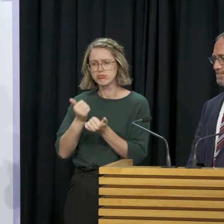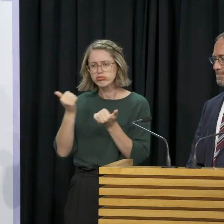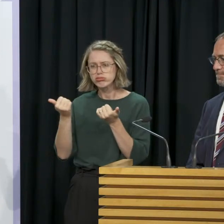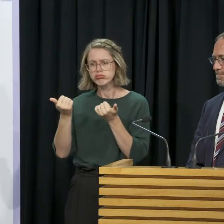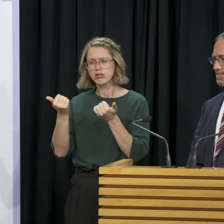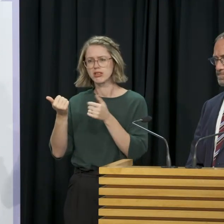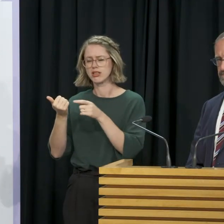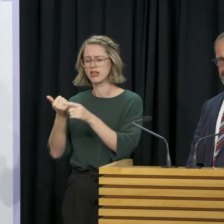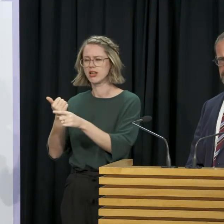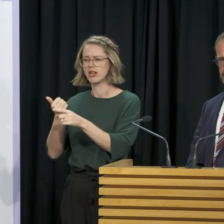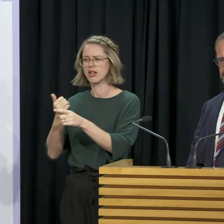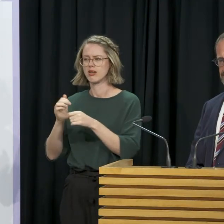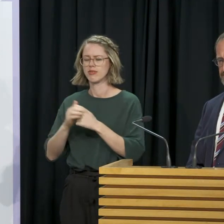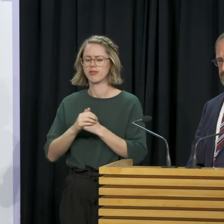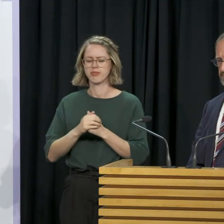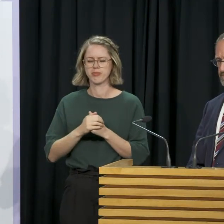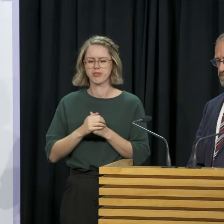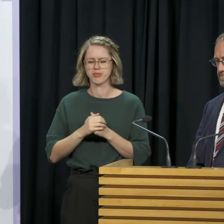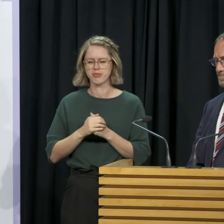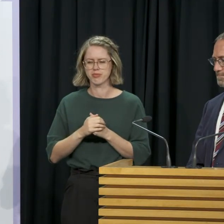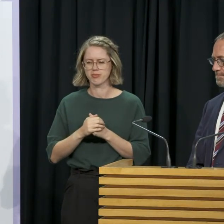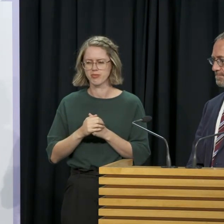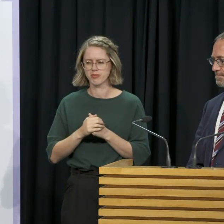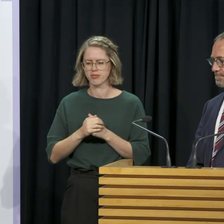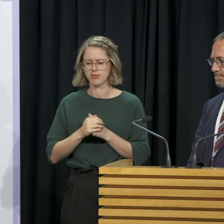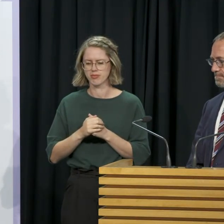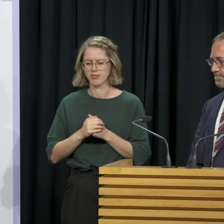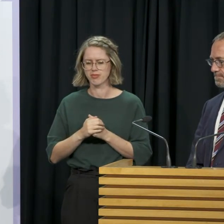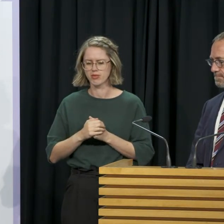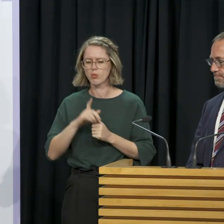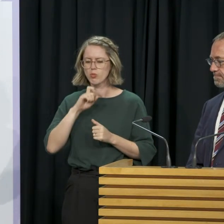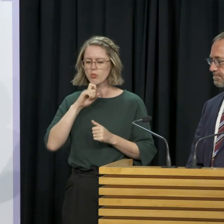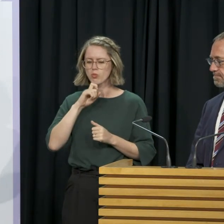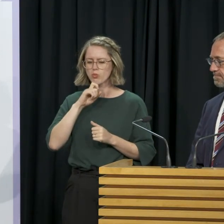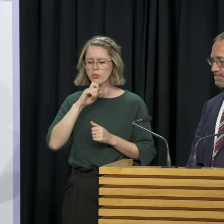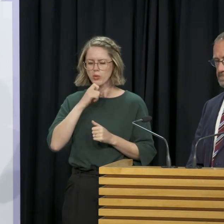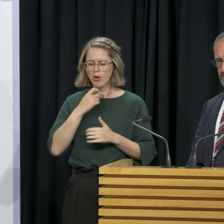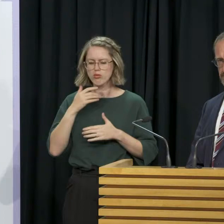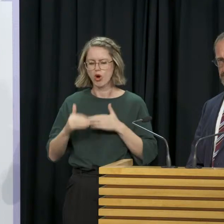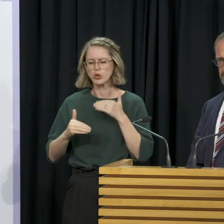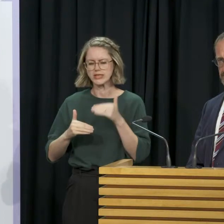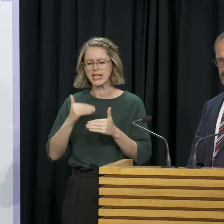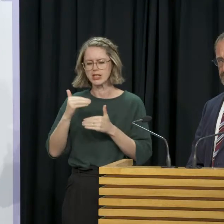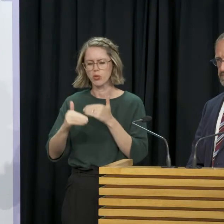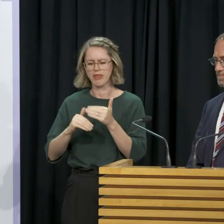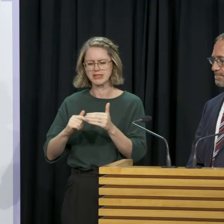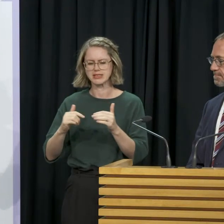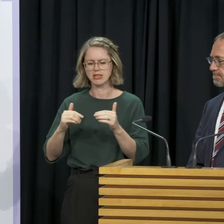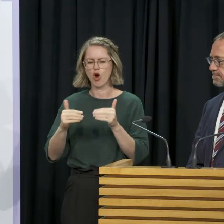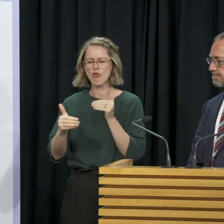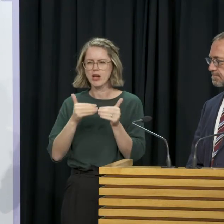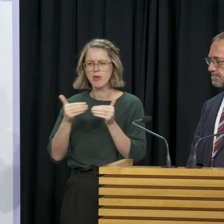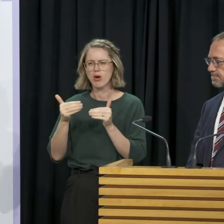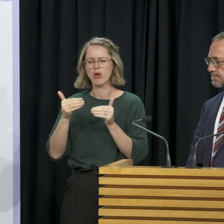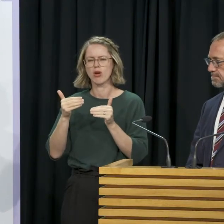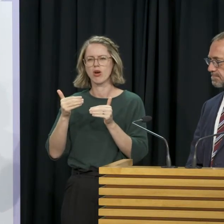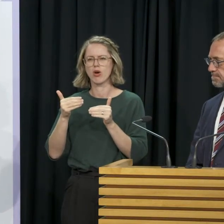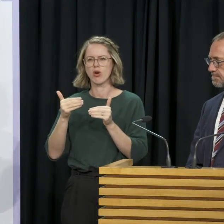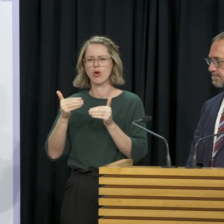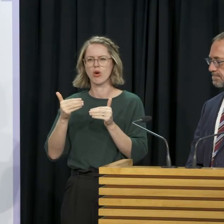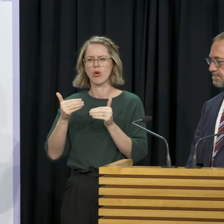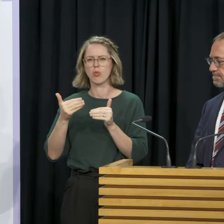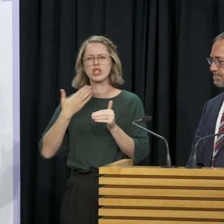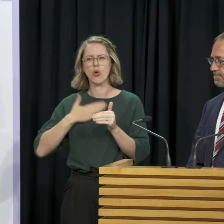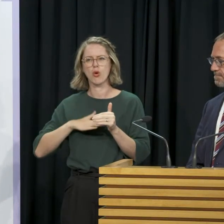a reason to hold, for us to not proceed with a Trans-Tasman arrangement. So I should be clear on that. This idea that we need to